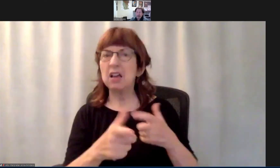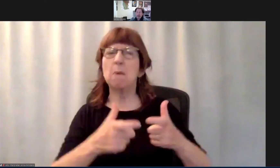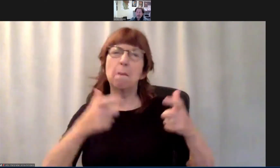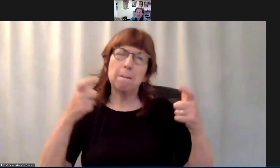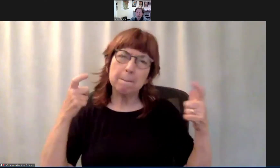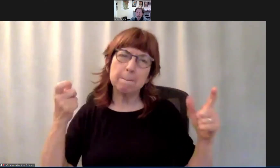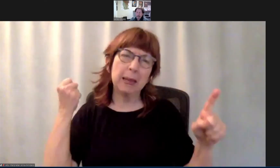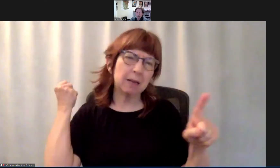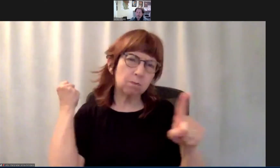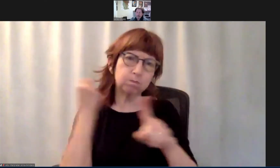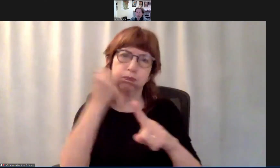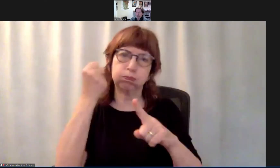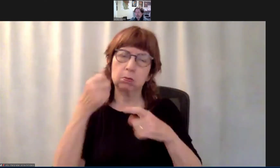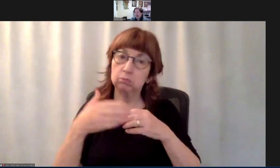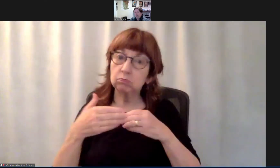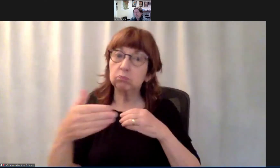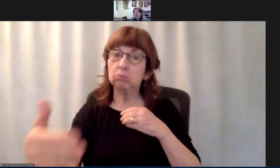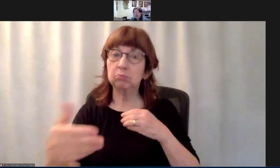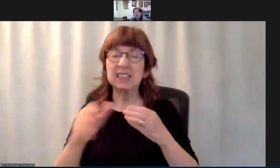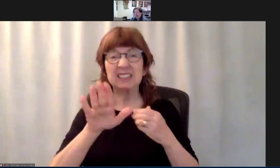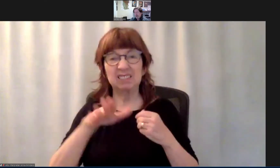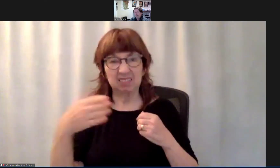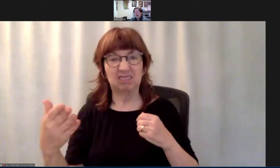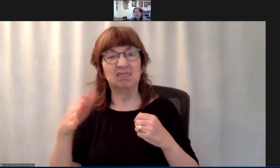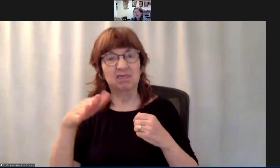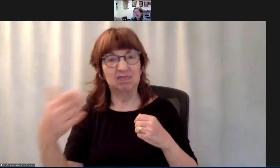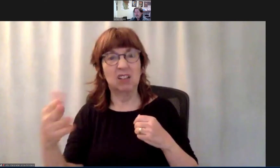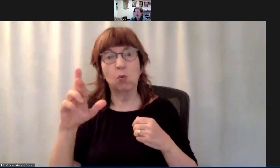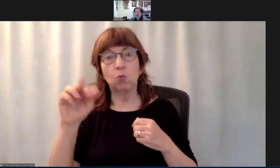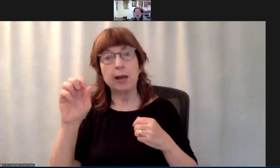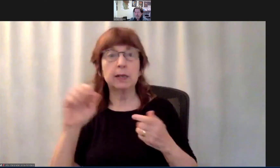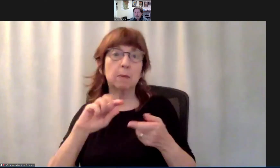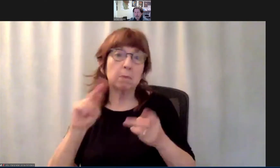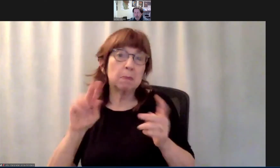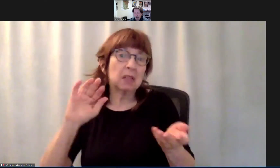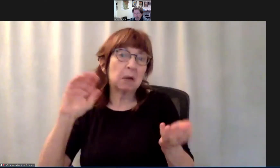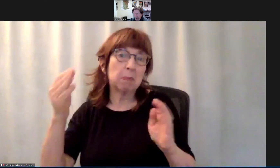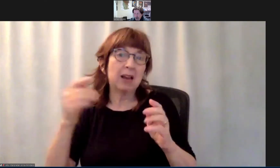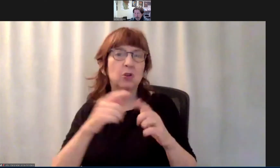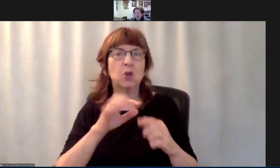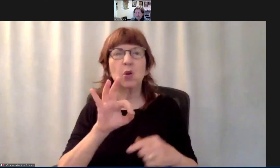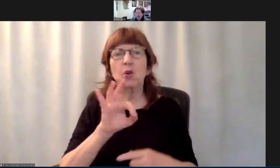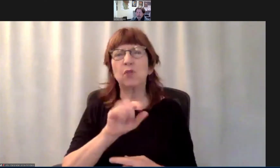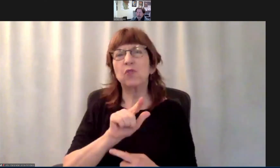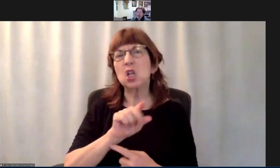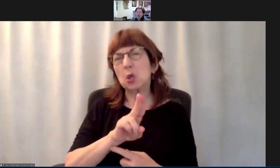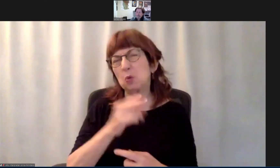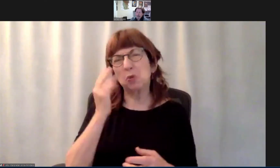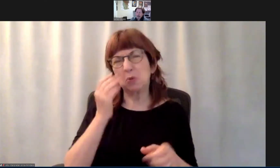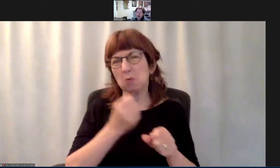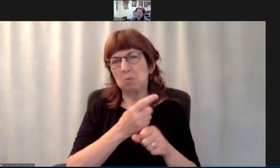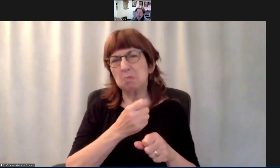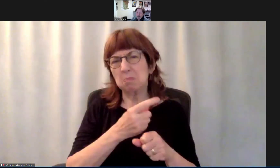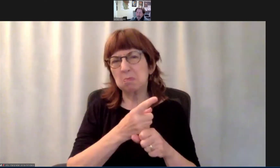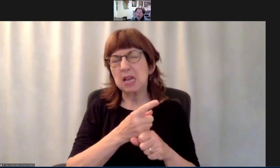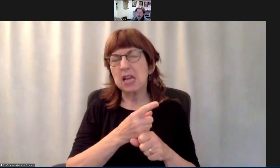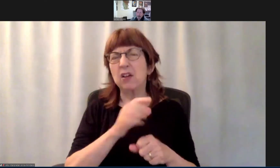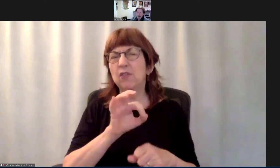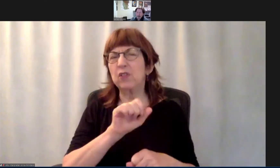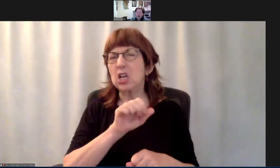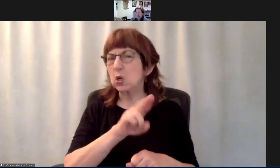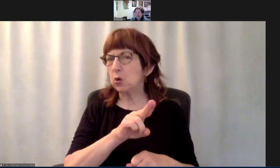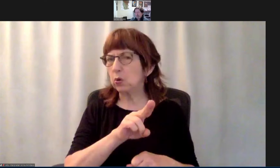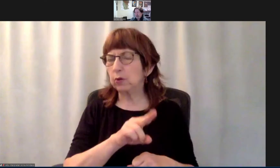consequences. The mortality rate, people compare it to the flu, the yearly influenza. And the mortality